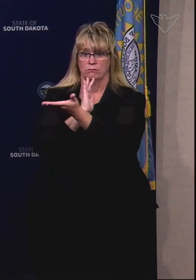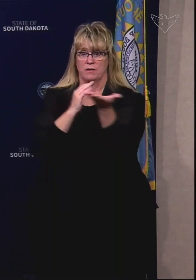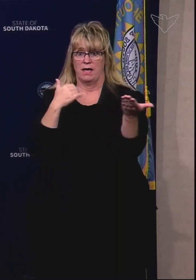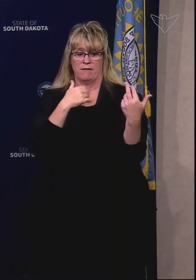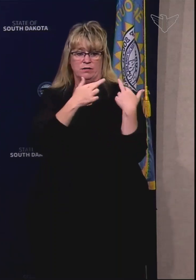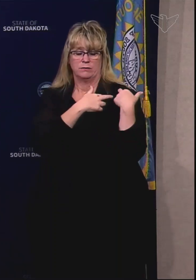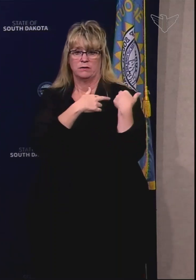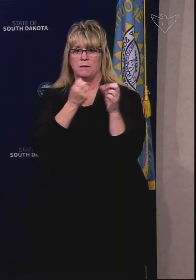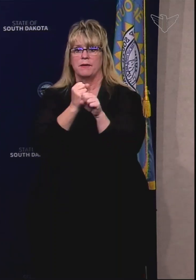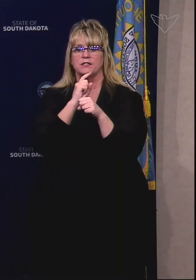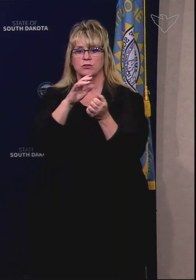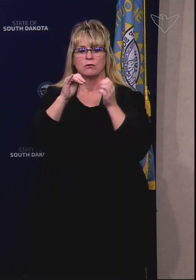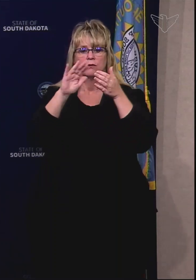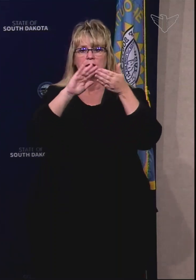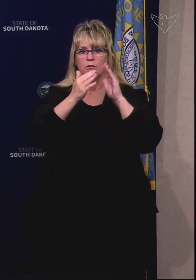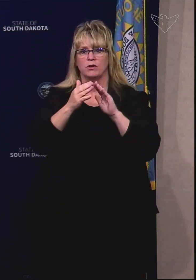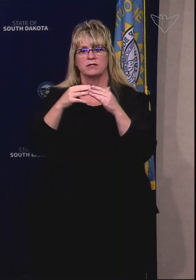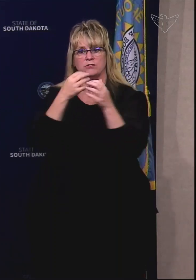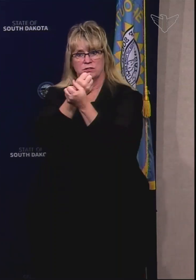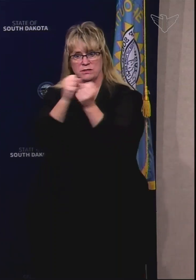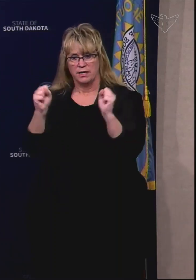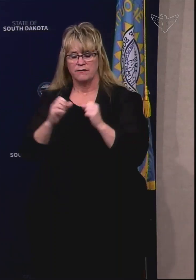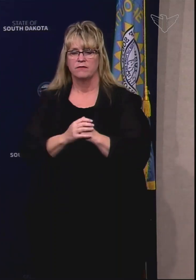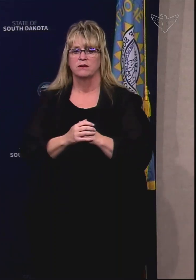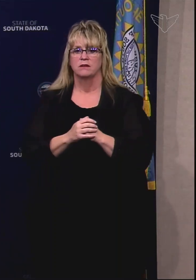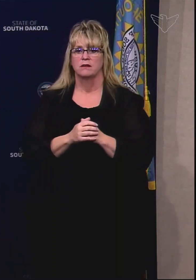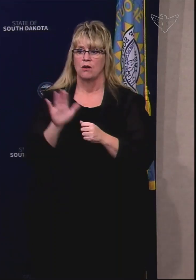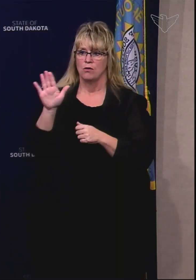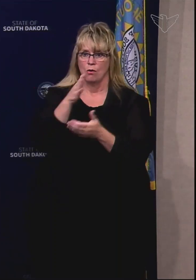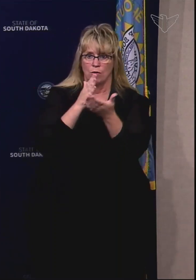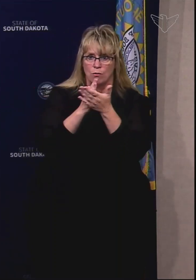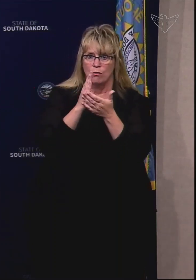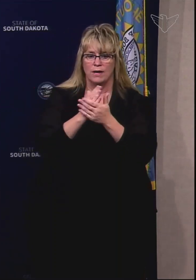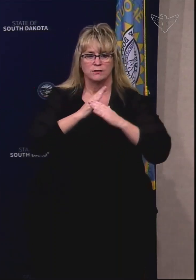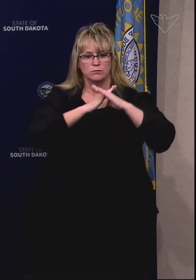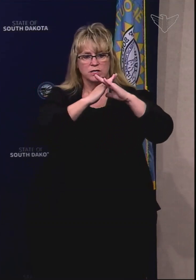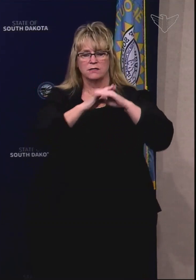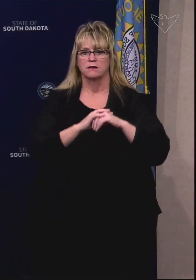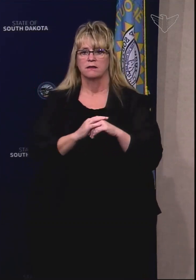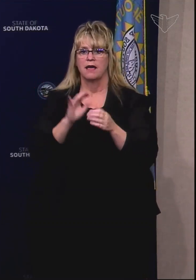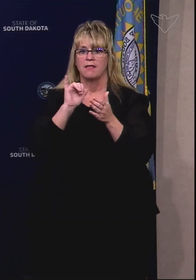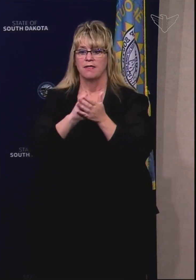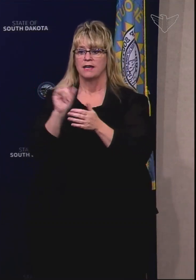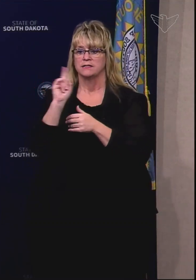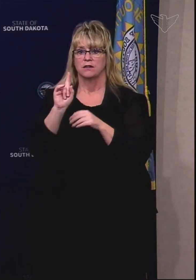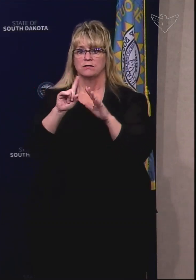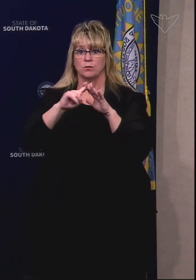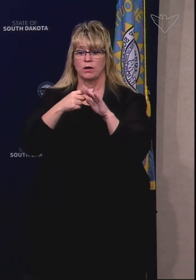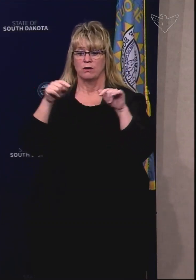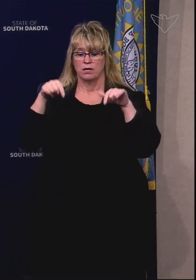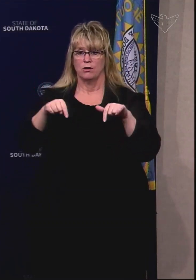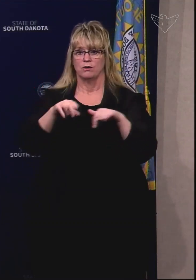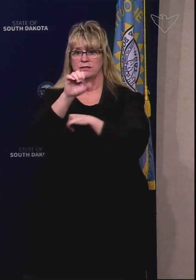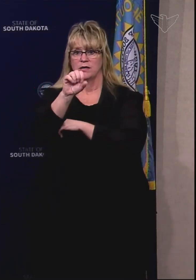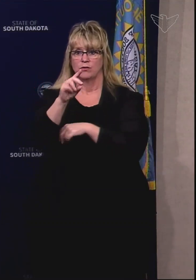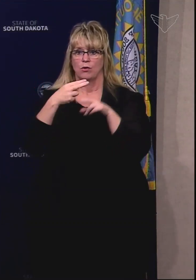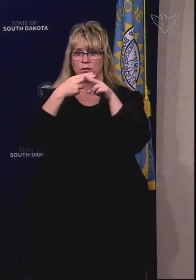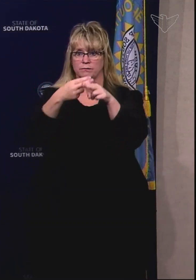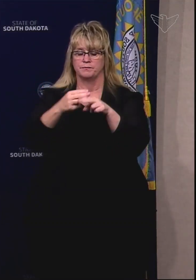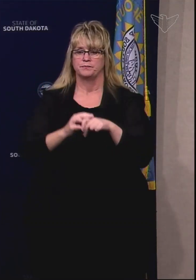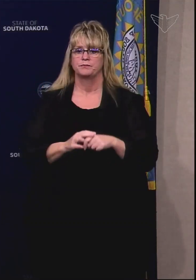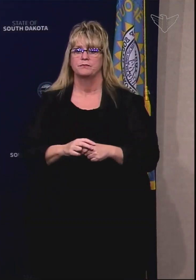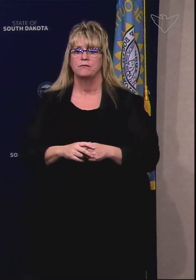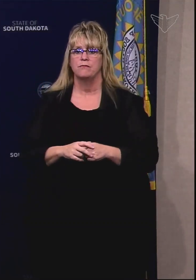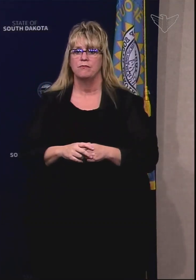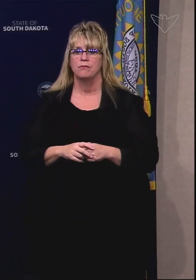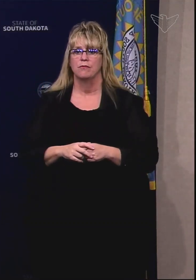responsibility to make sure that our communities are secure, that our rights are protected, and that starts here at home. This brings us to the